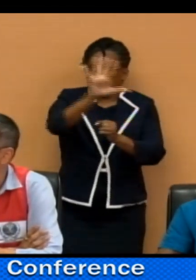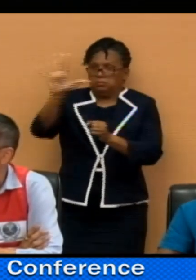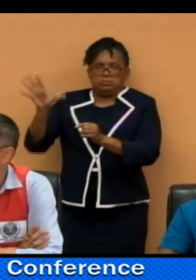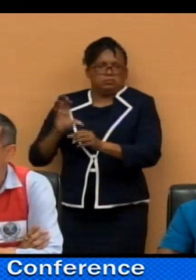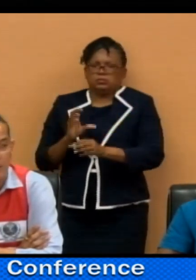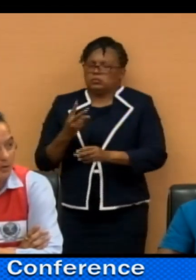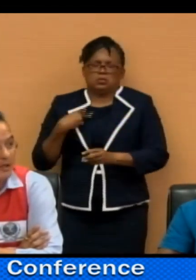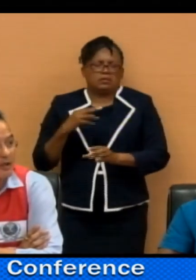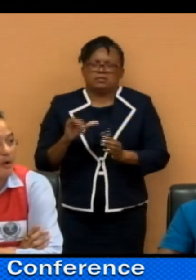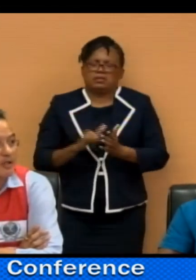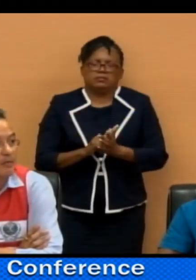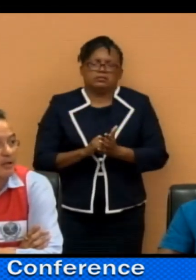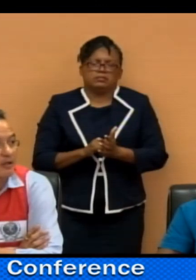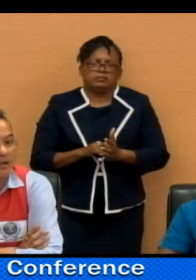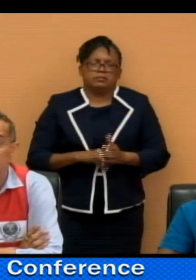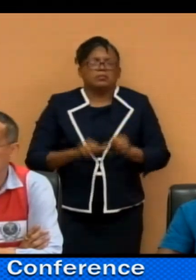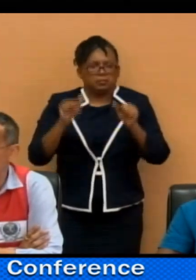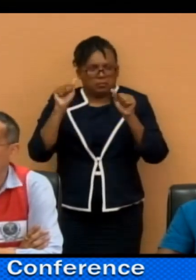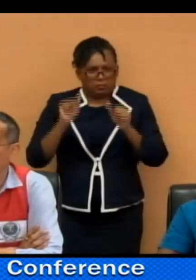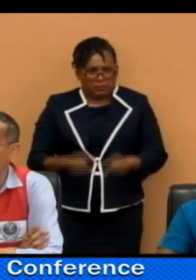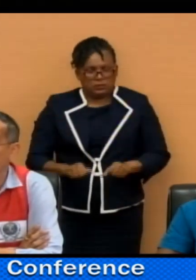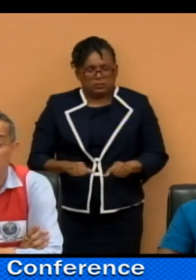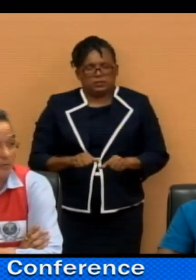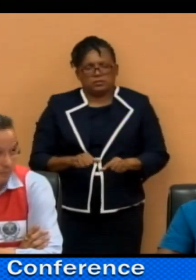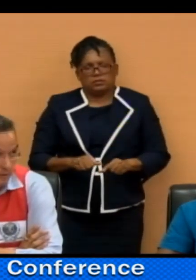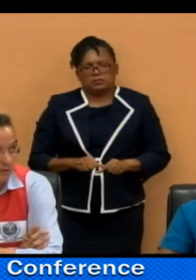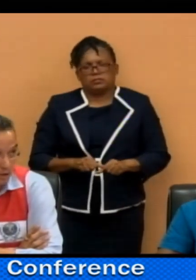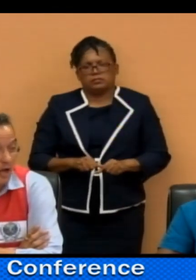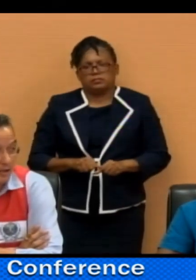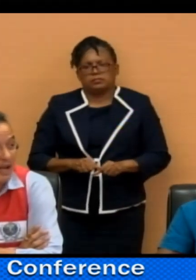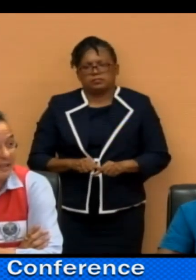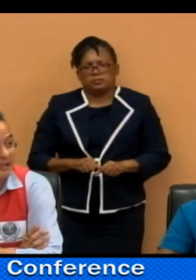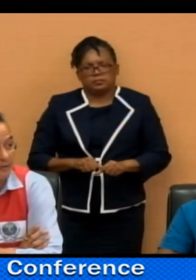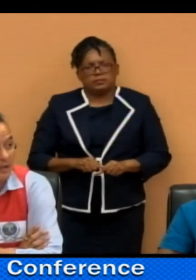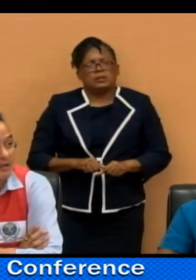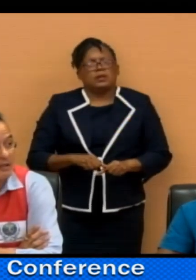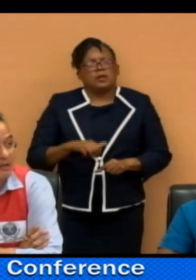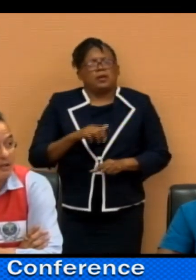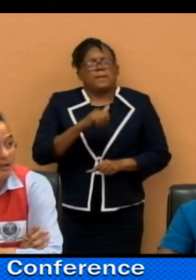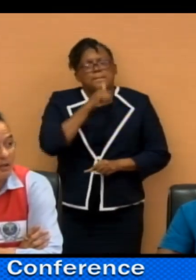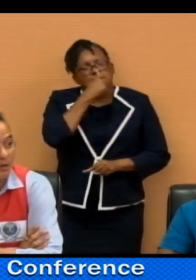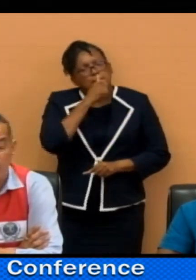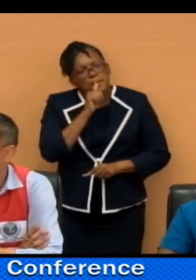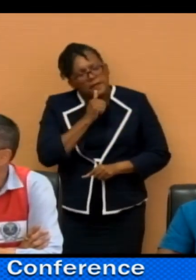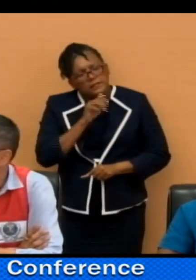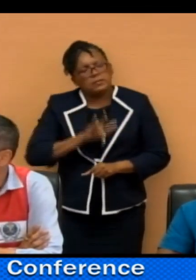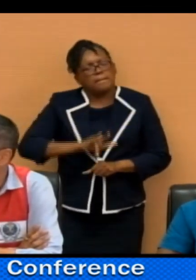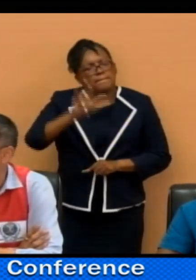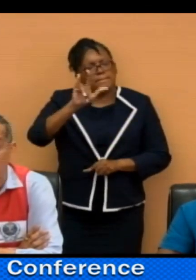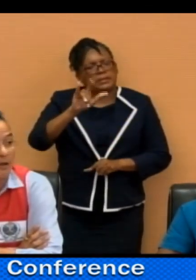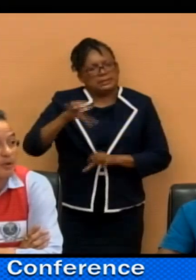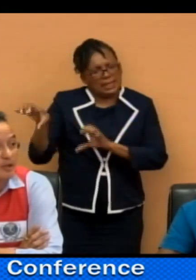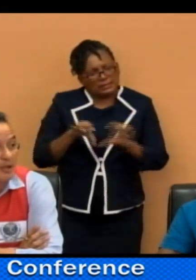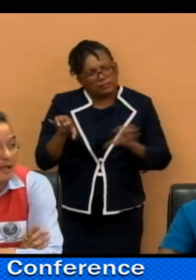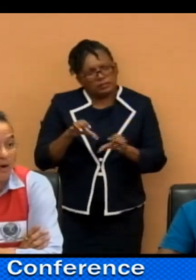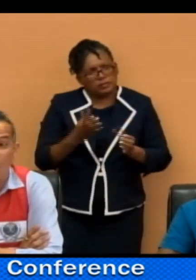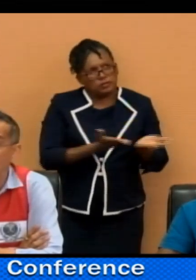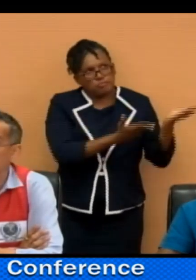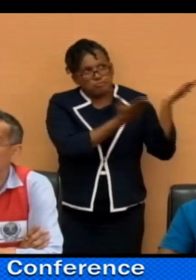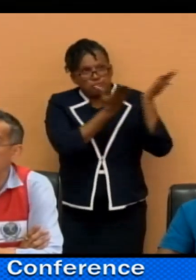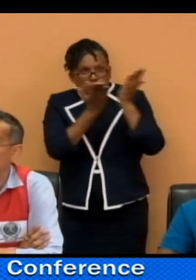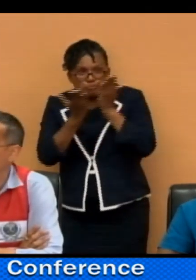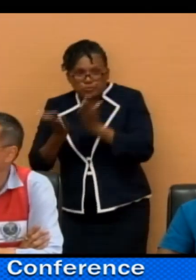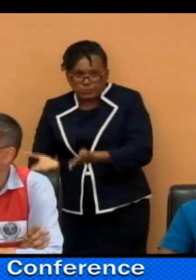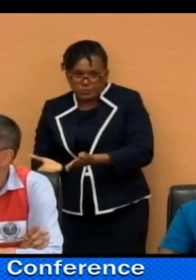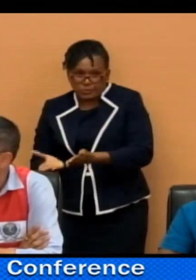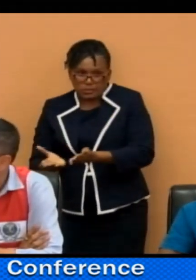Cuba. So there is a possibility of seeing charter activity, which would be bringing medical personnel, or which